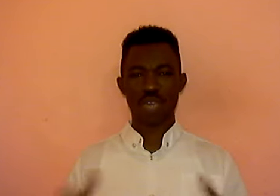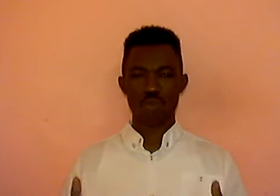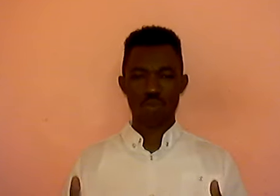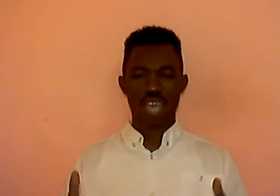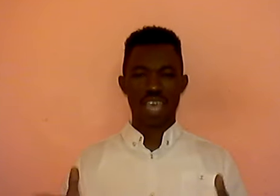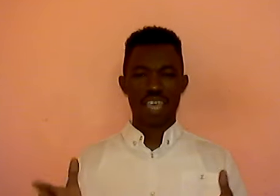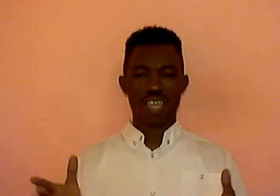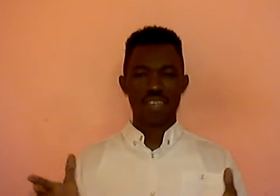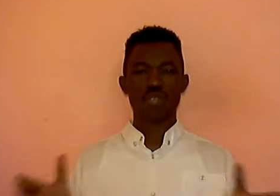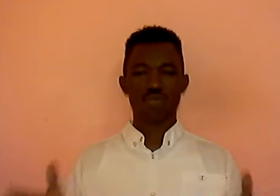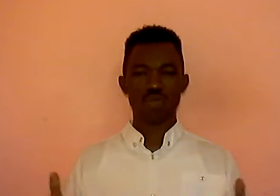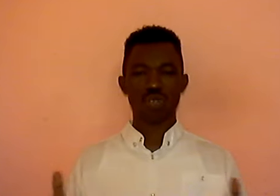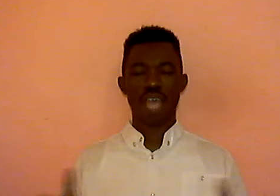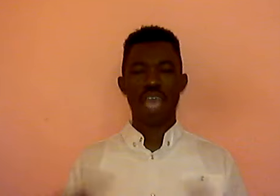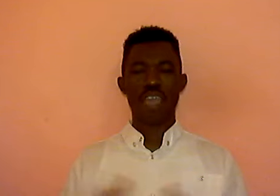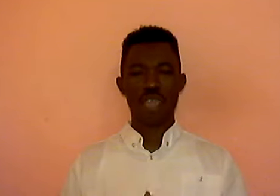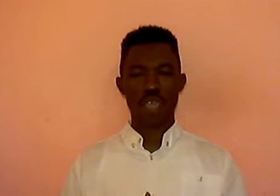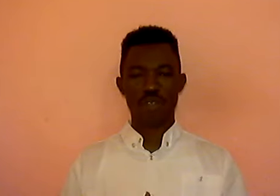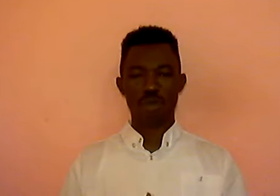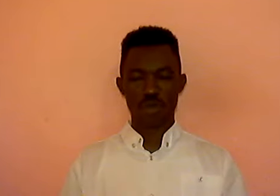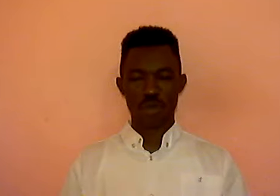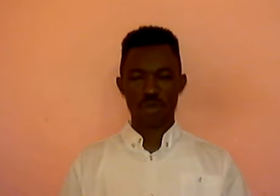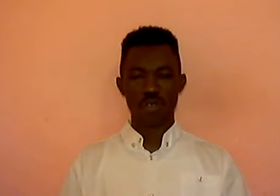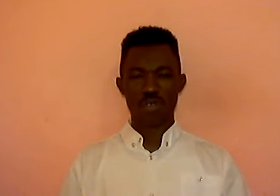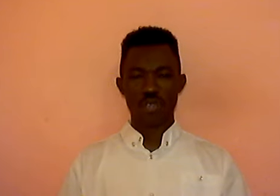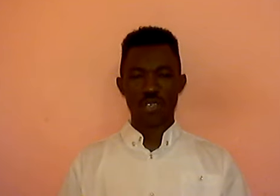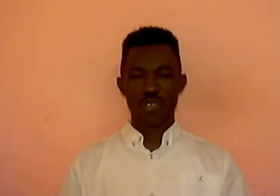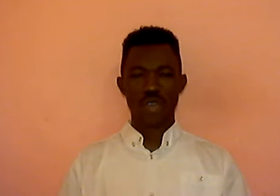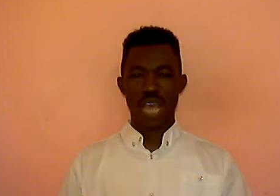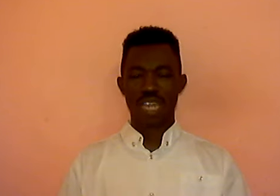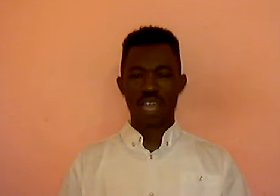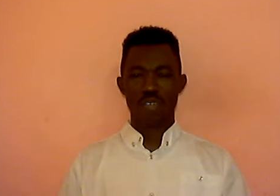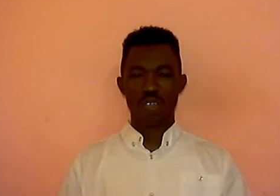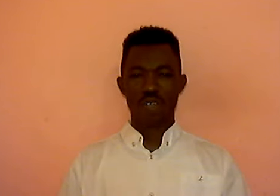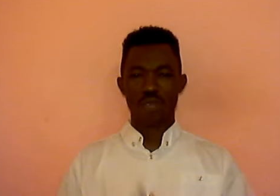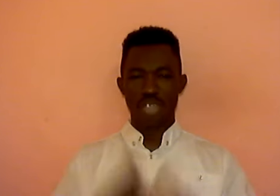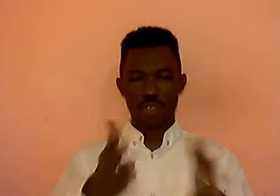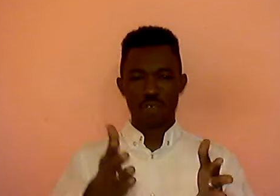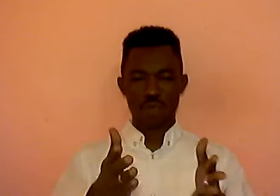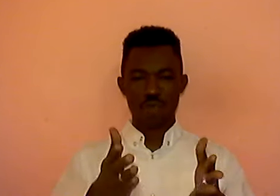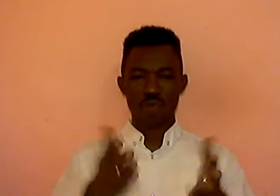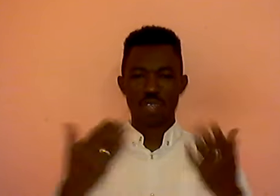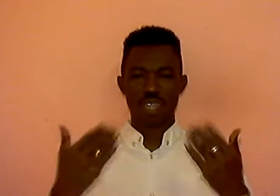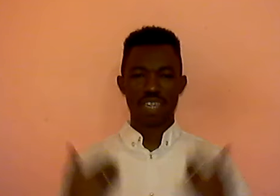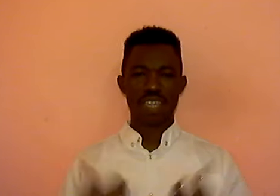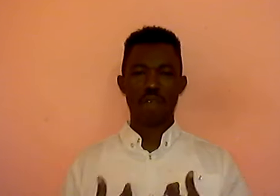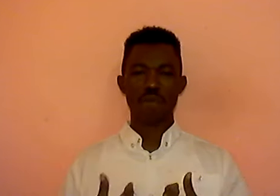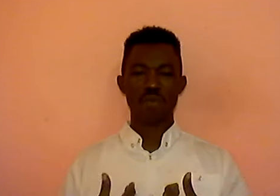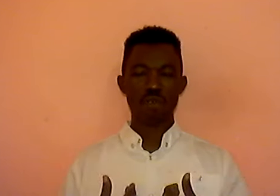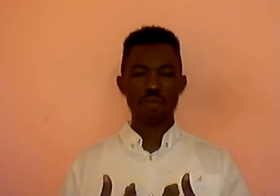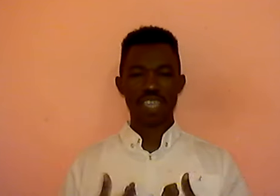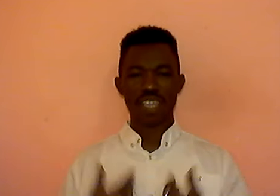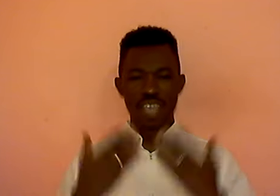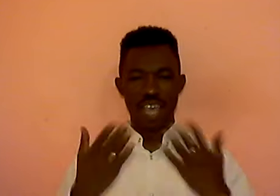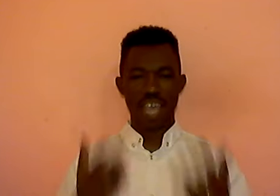you the truth I heard from God. So, and without you, there will be no me. I